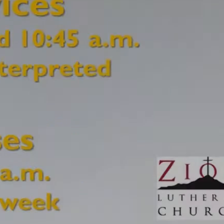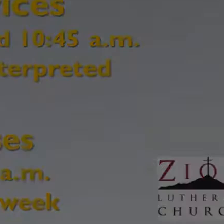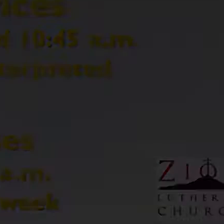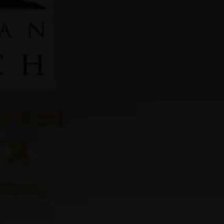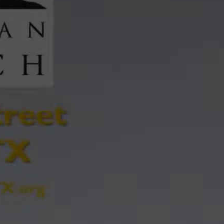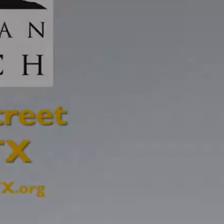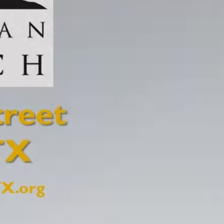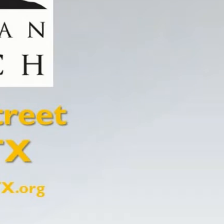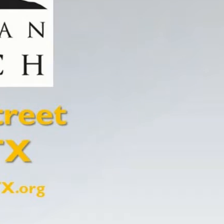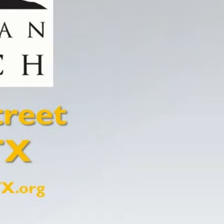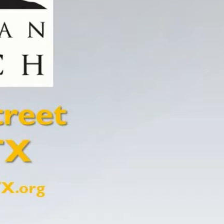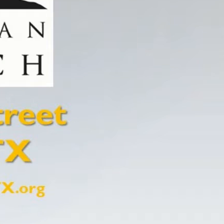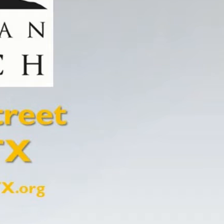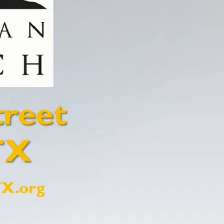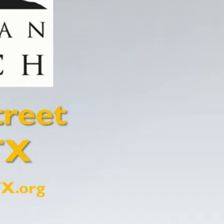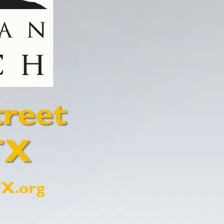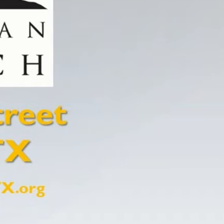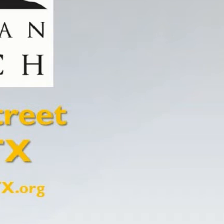Amen.